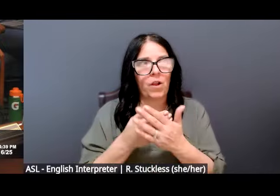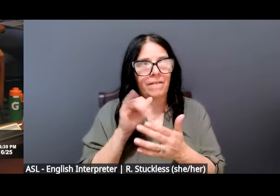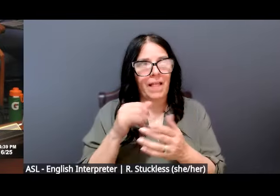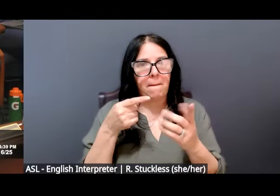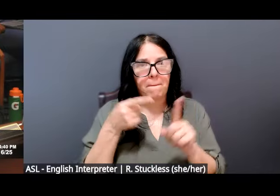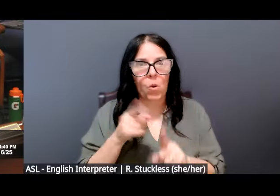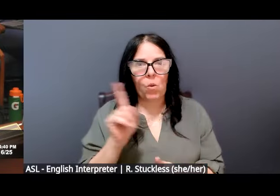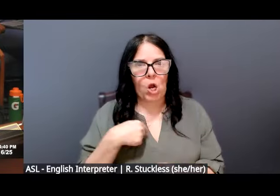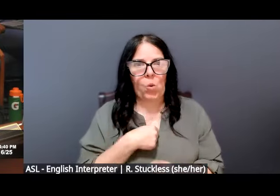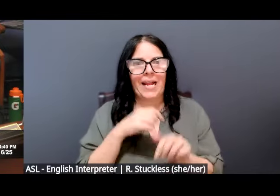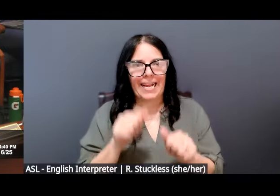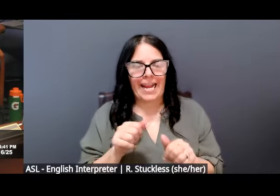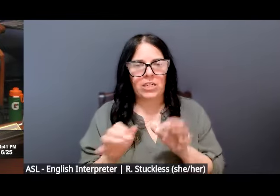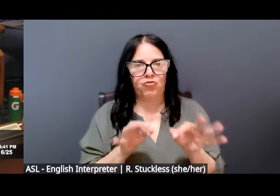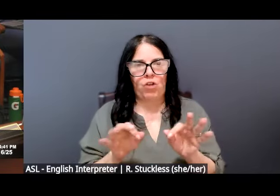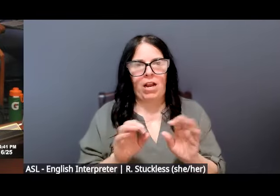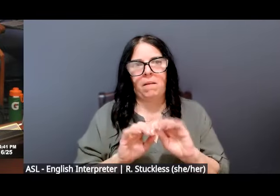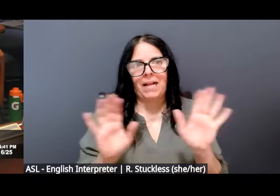accurately